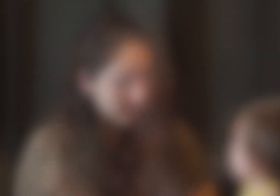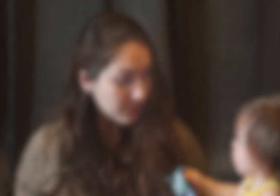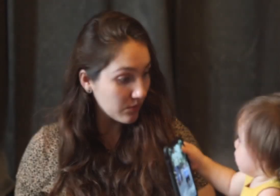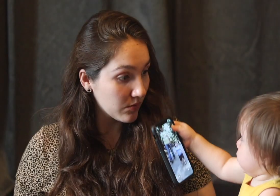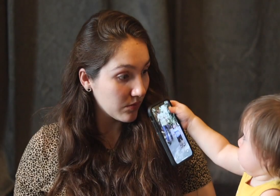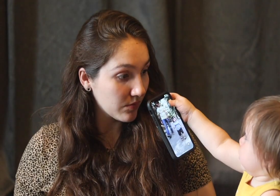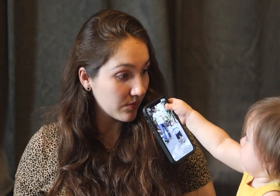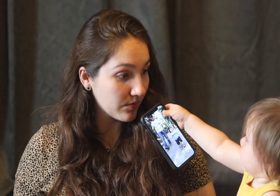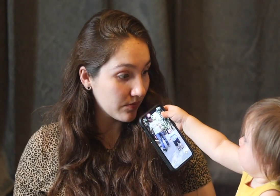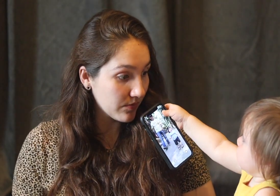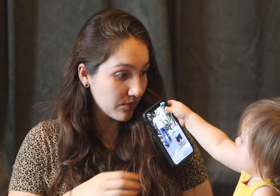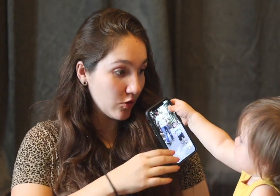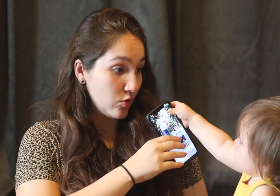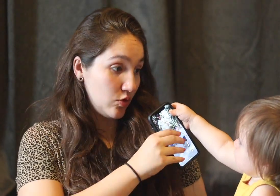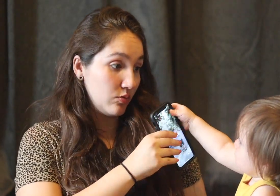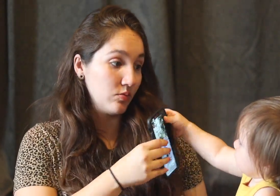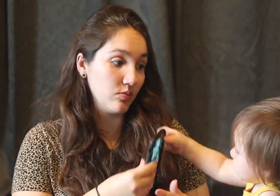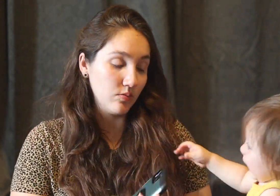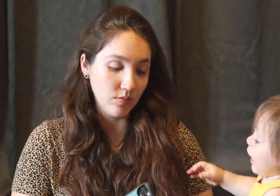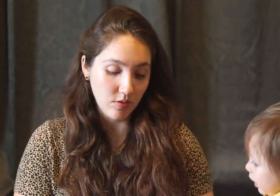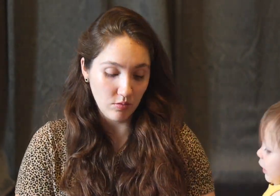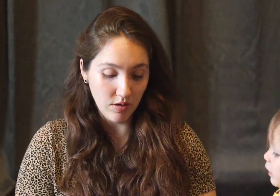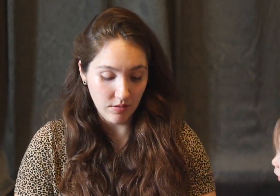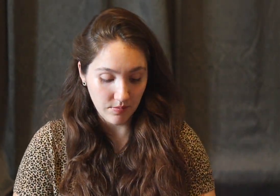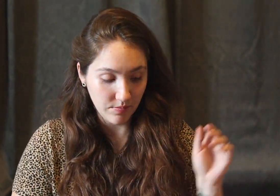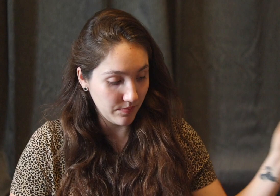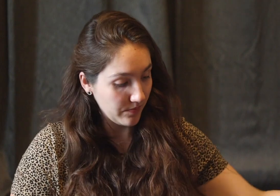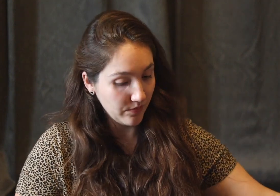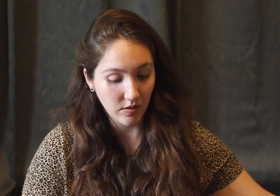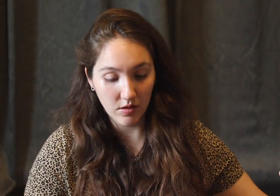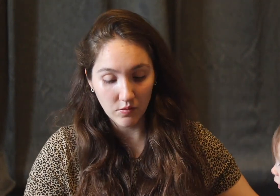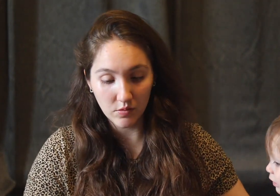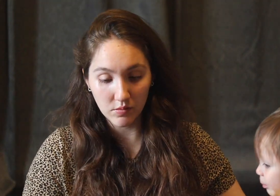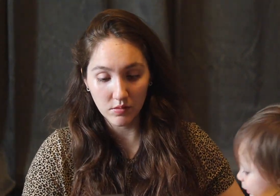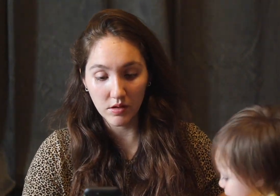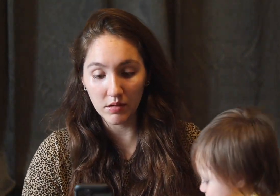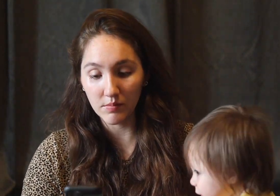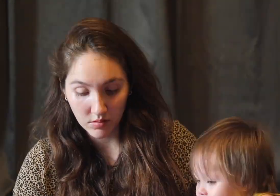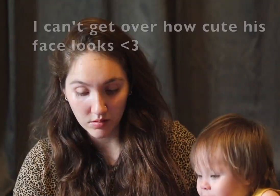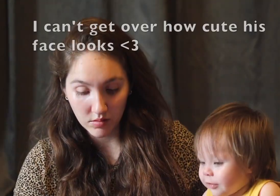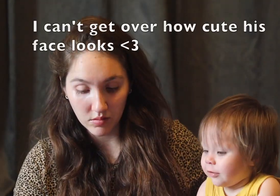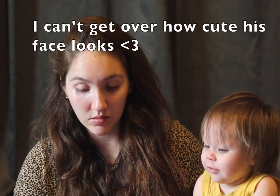Doo-doo? Doo-doo? Yeah. Okay. Mm-hmm. Yep.